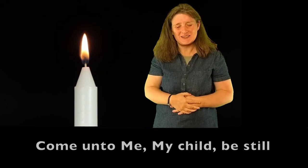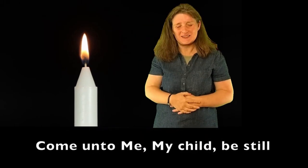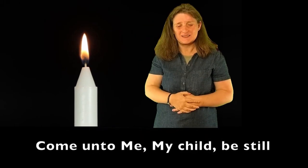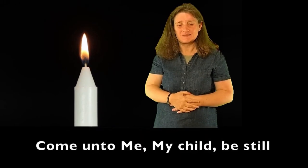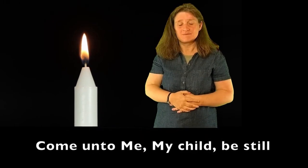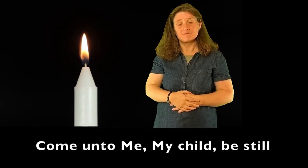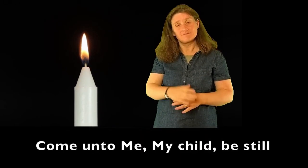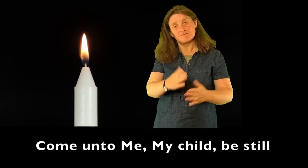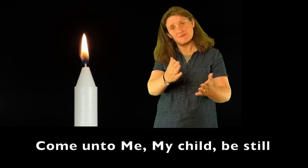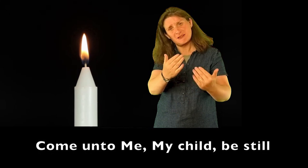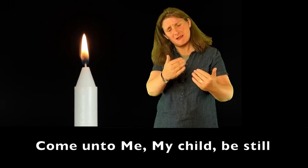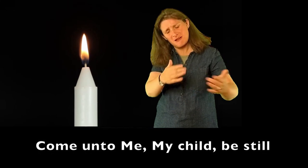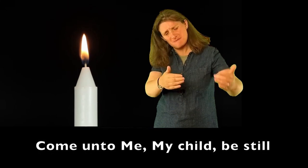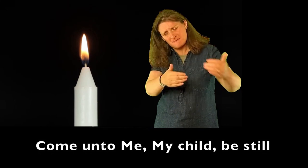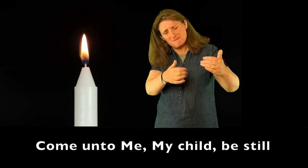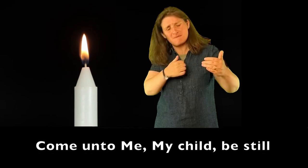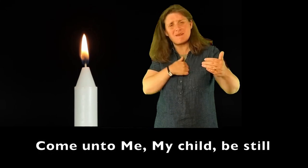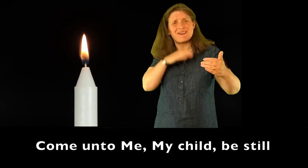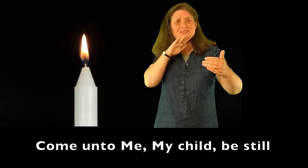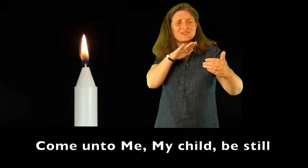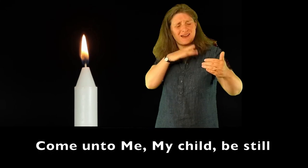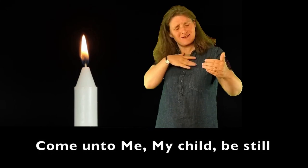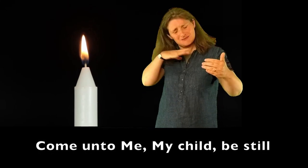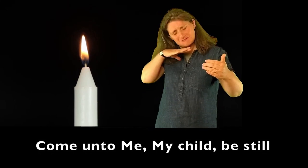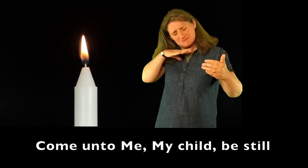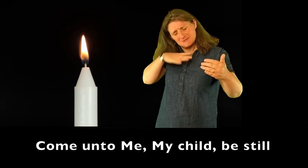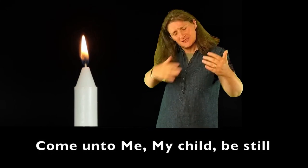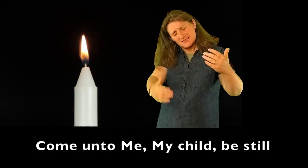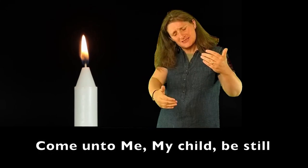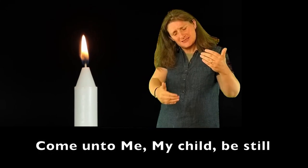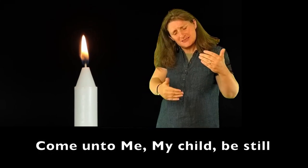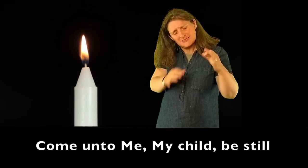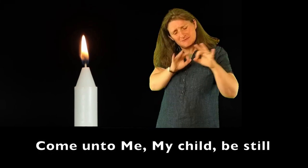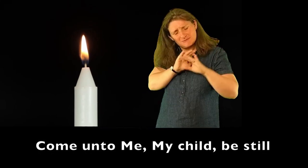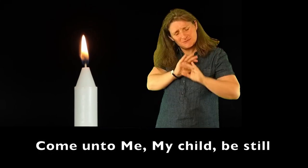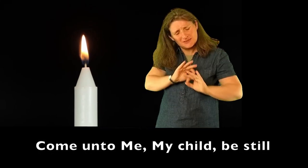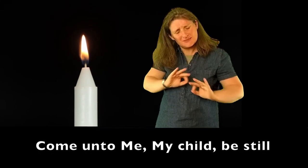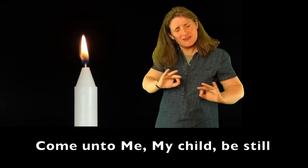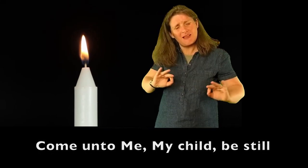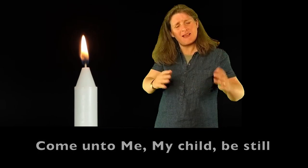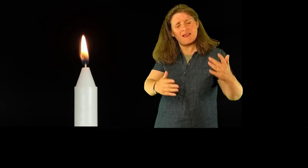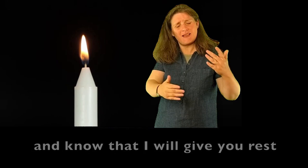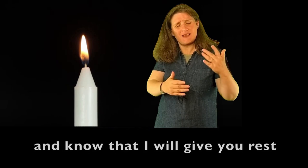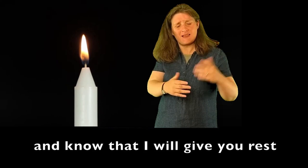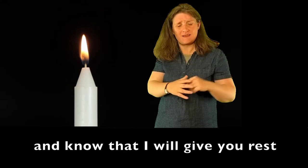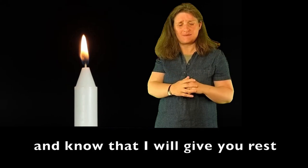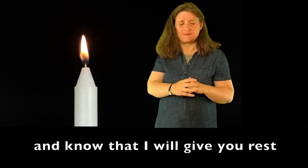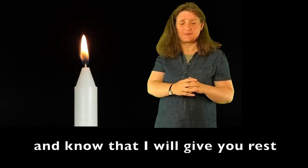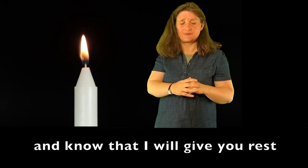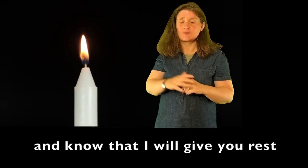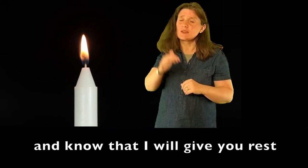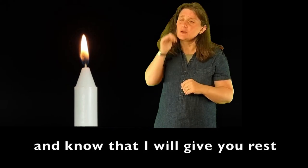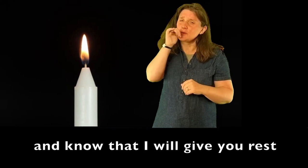renewed. Come unto me, my child, be still. Come unto me, my child, be still. And